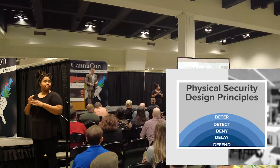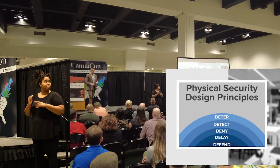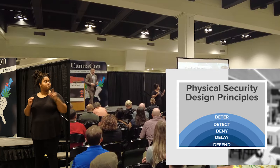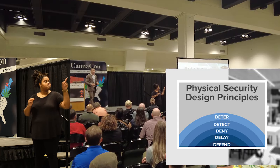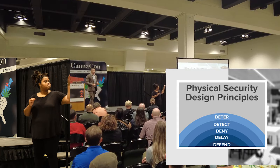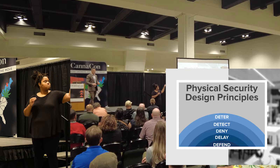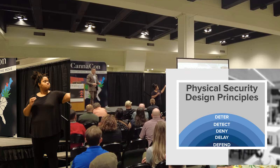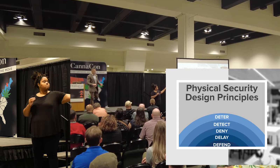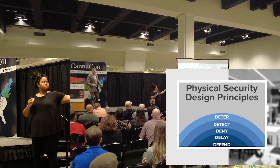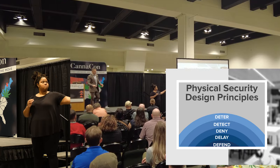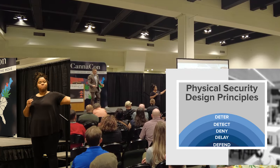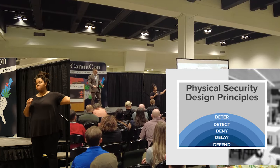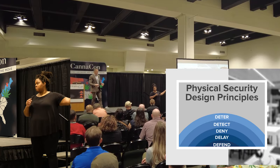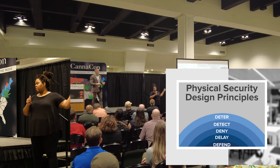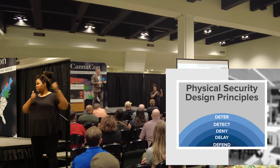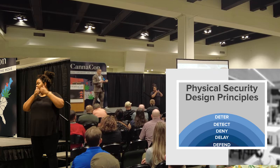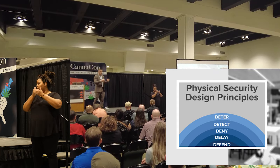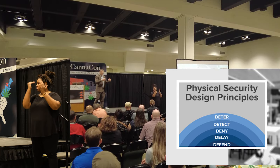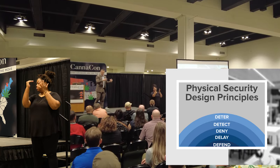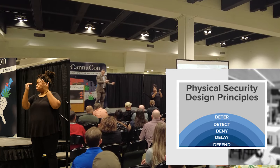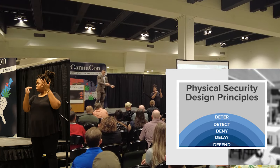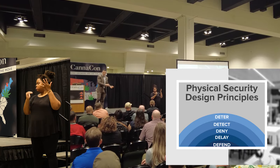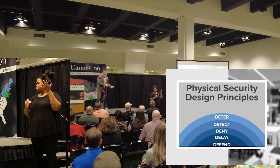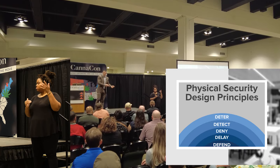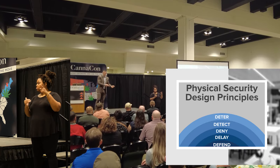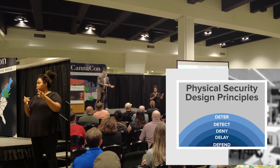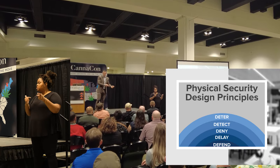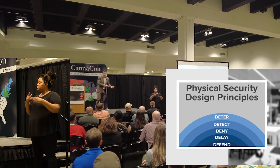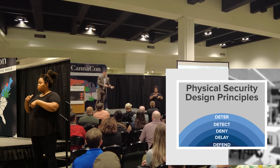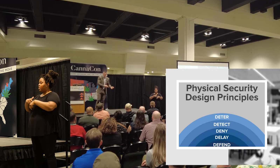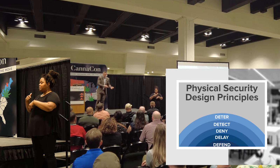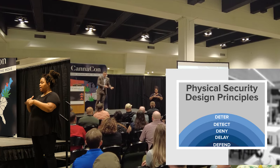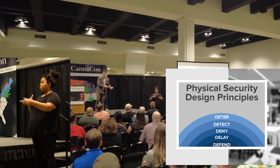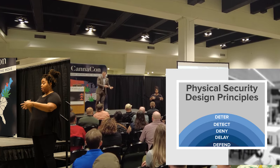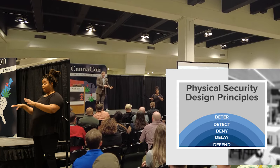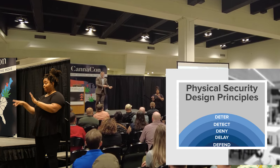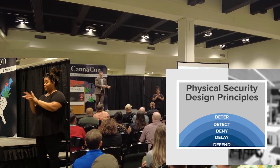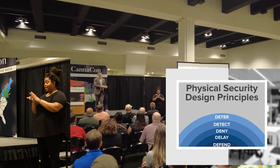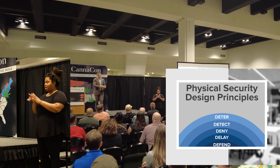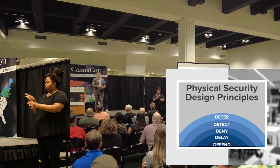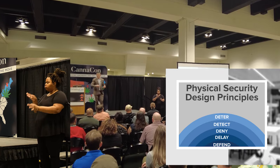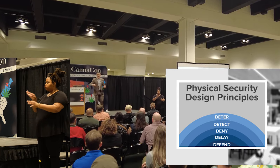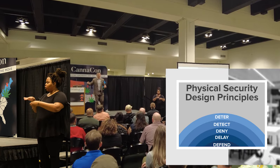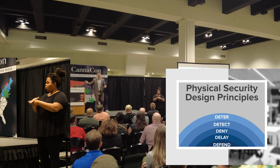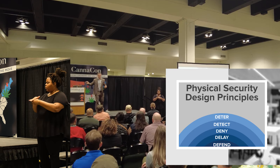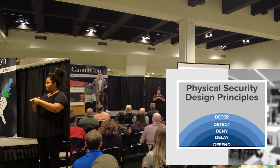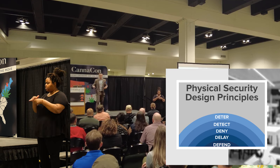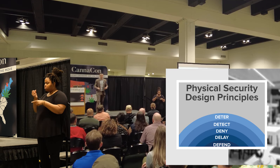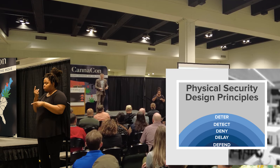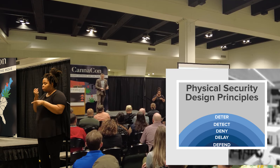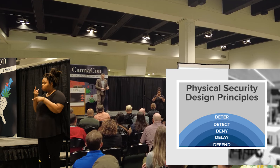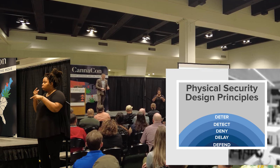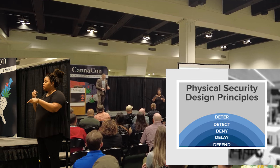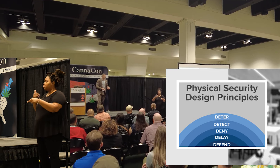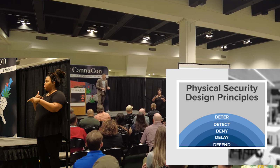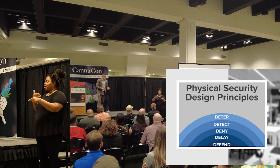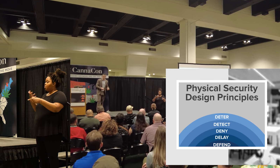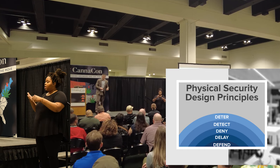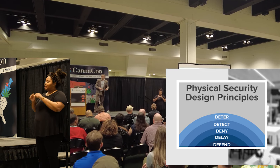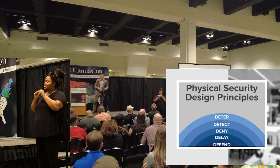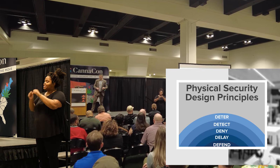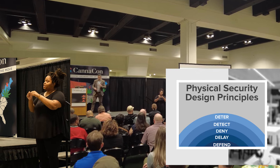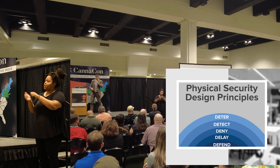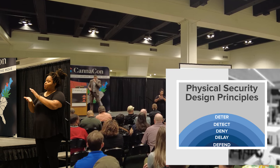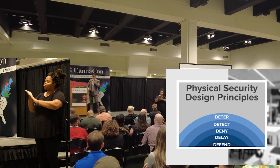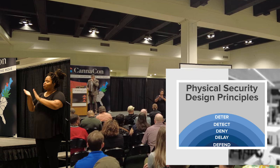defend. And this gets incorporated from the time in which we're selecting an appropriate location to operating years down the road.